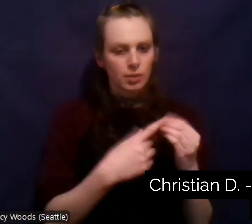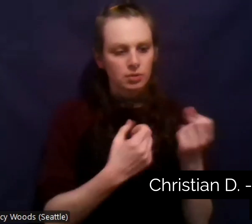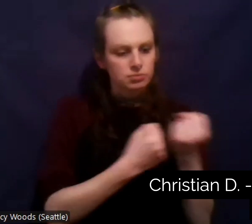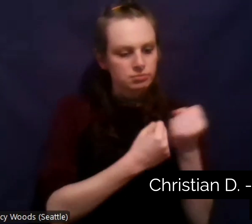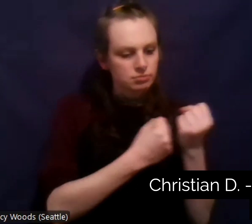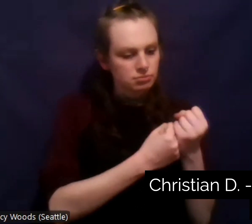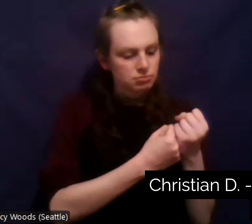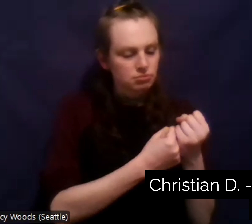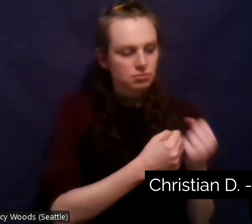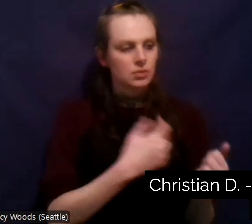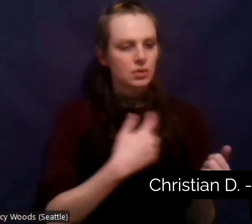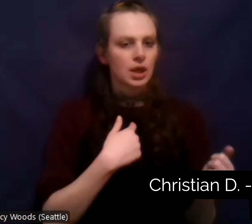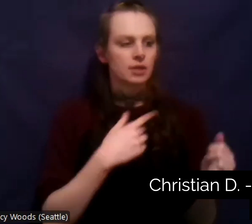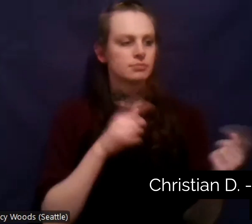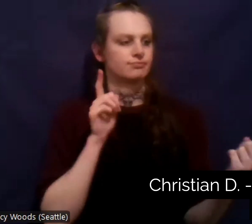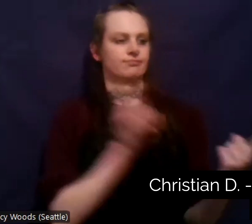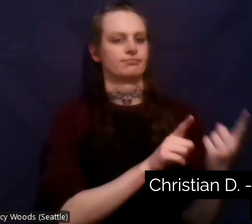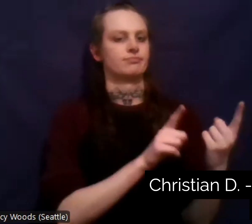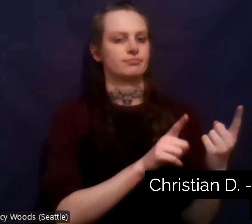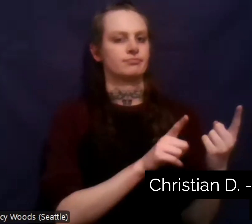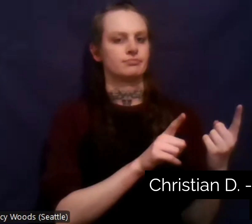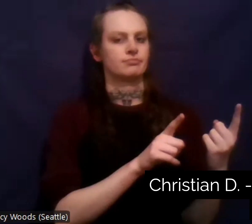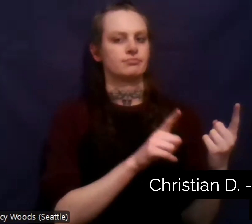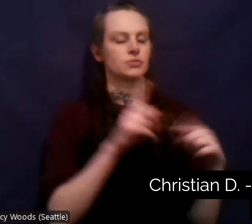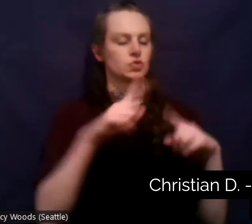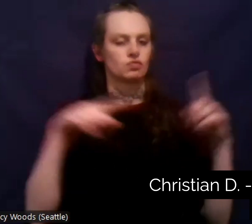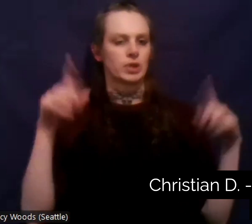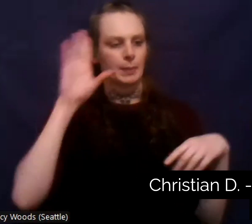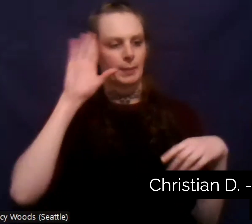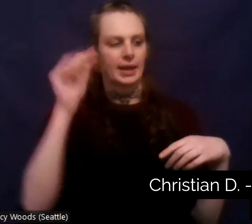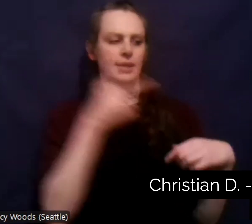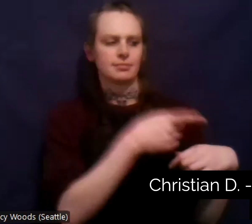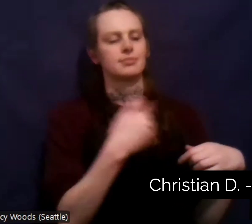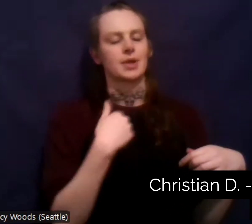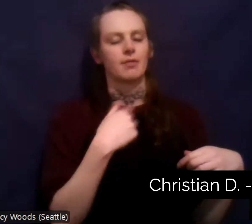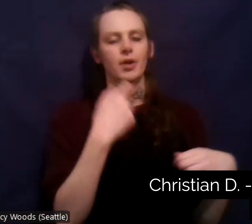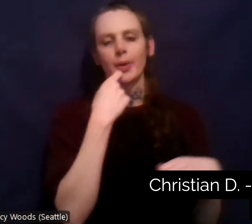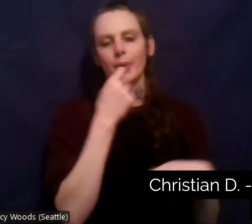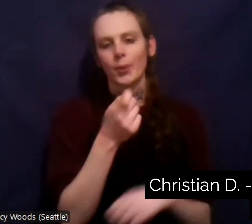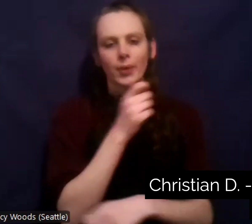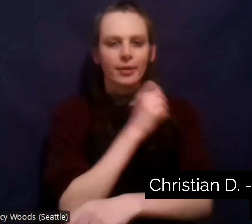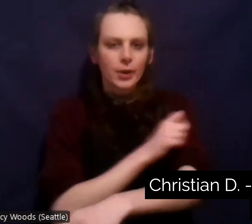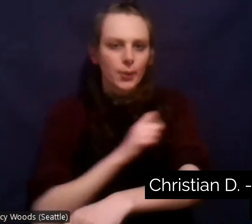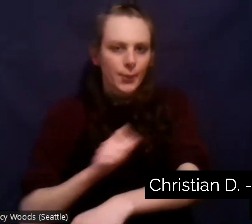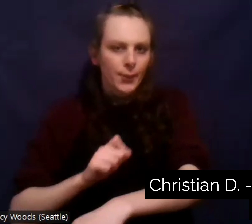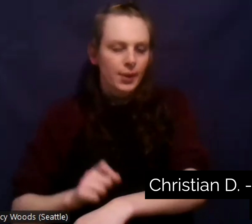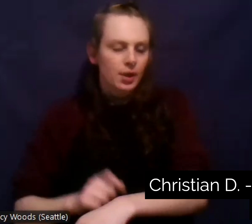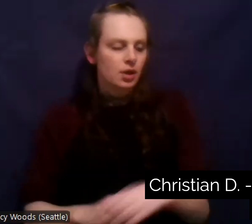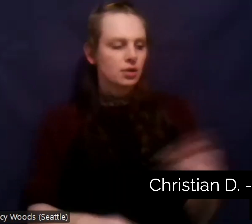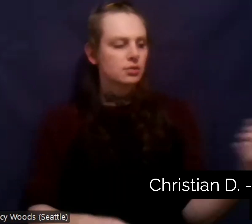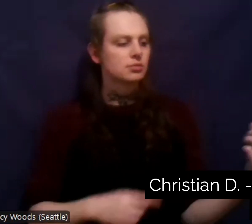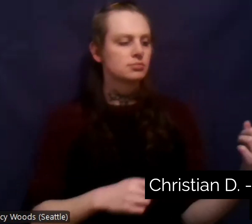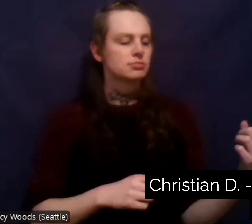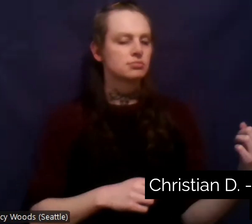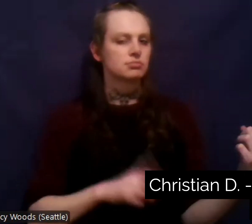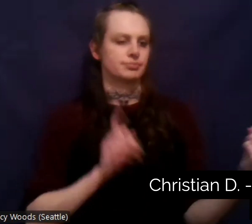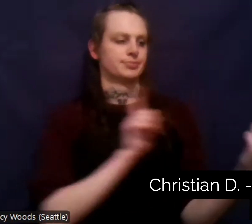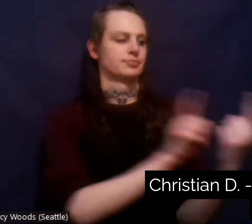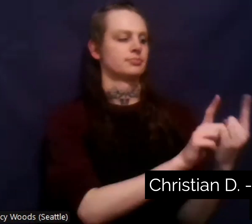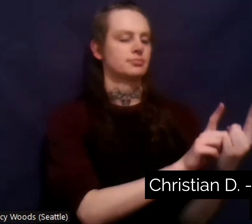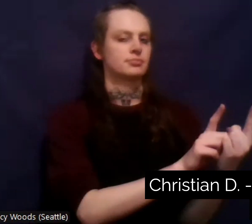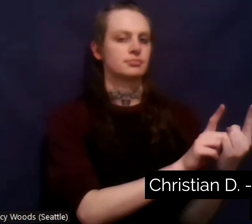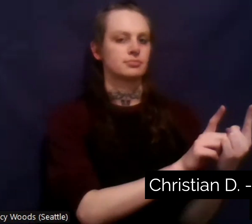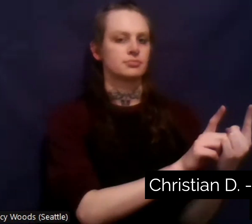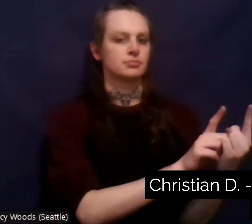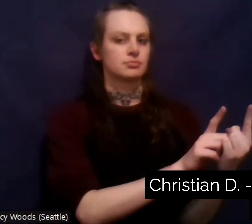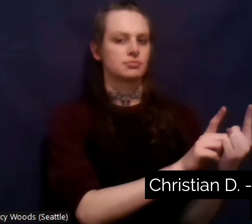just went up to a random guy, said he has some cool tattoos, um, and he said, "Thank